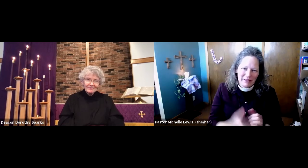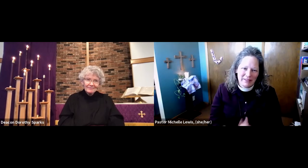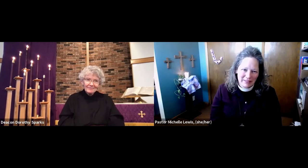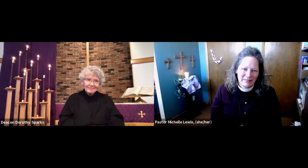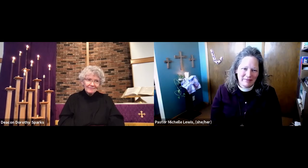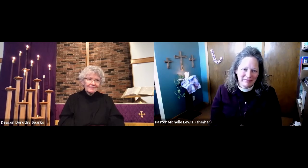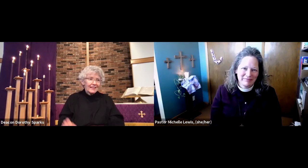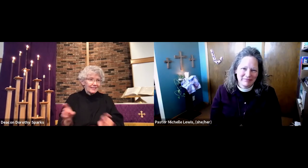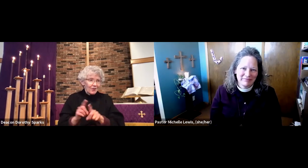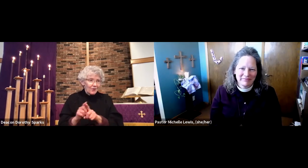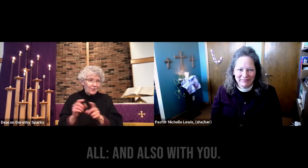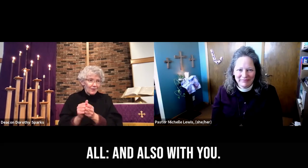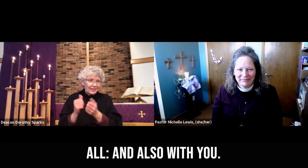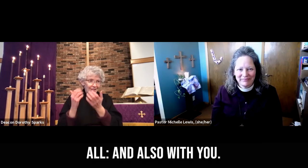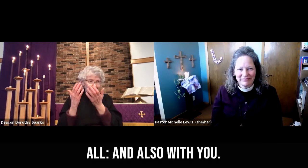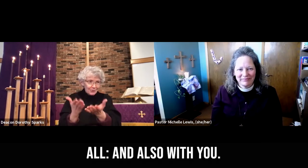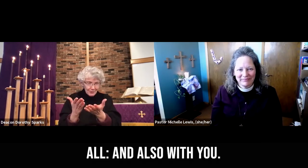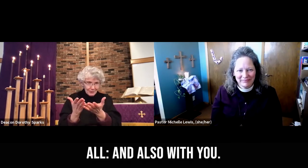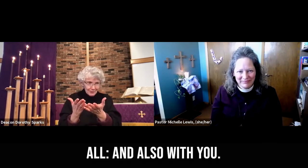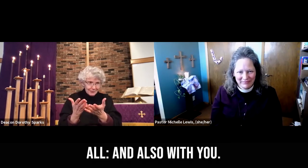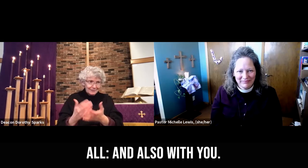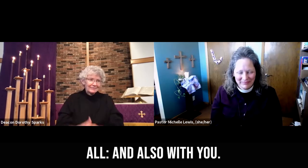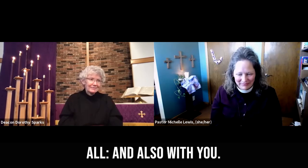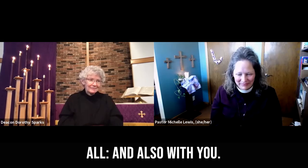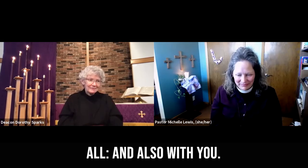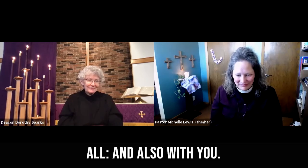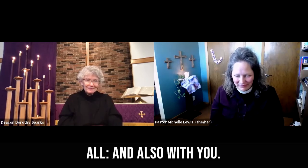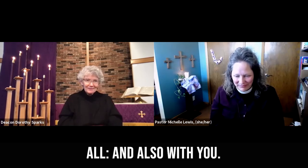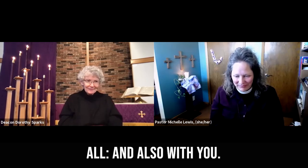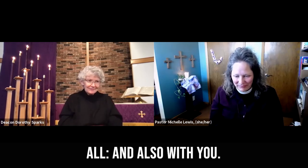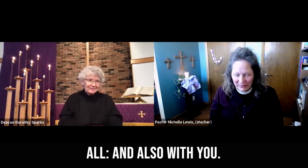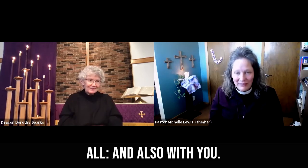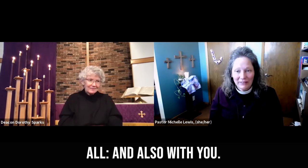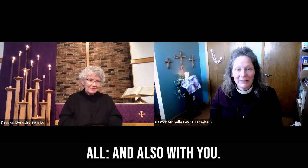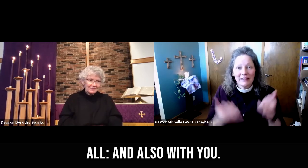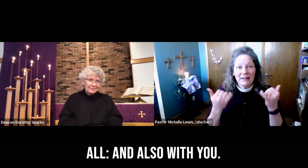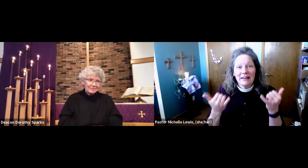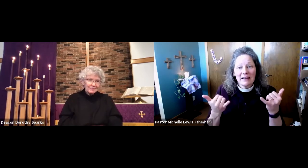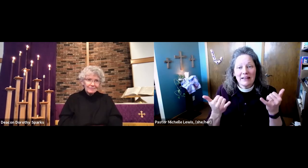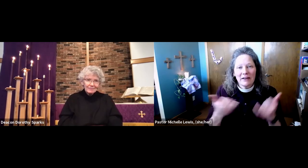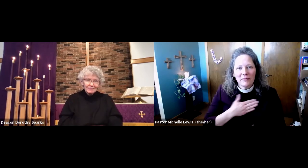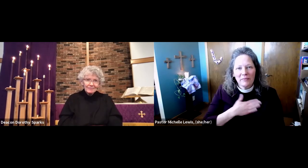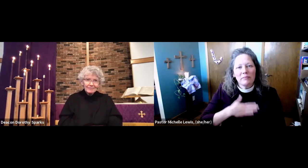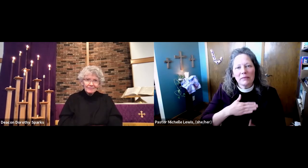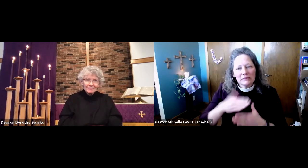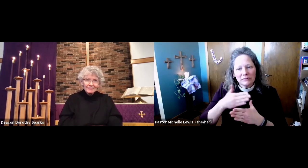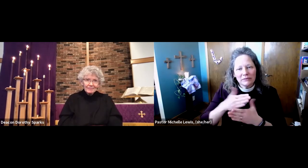May the peace of the Lord be with you always, and also with you.